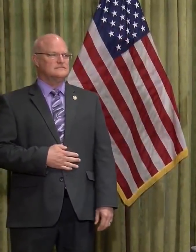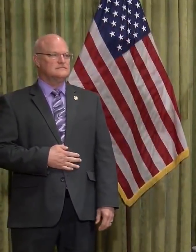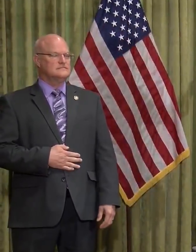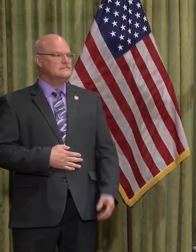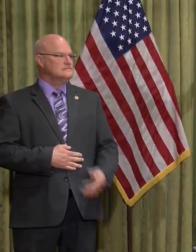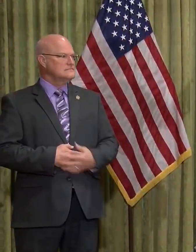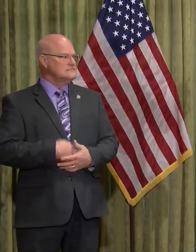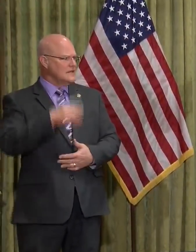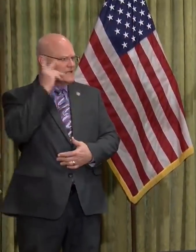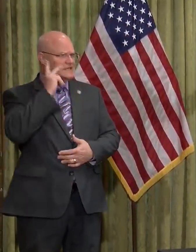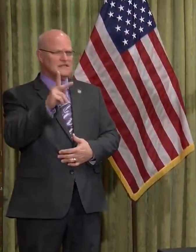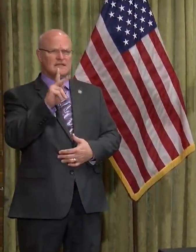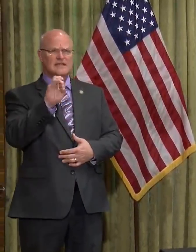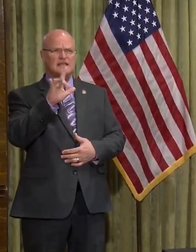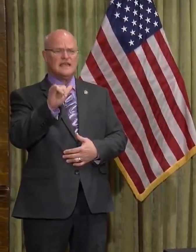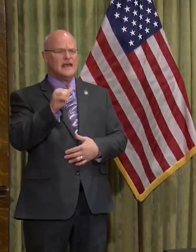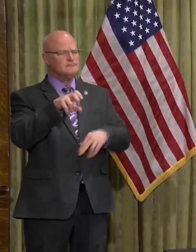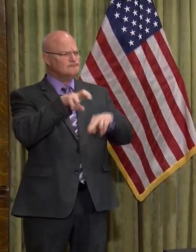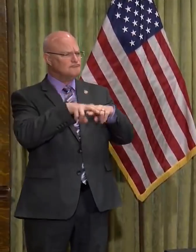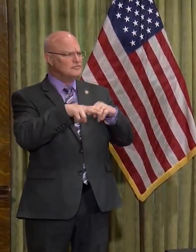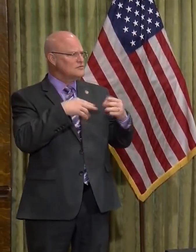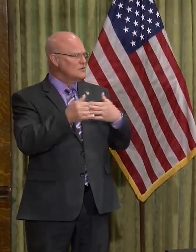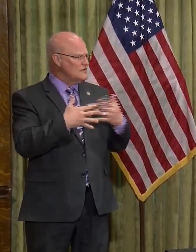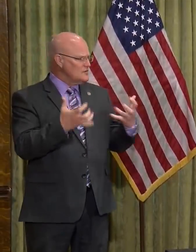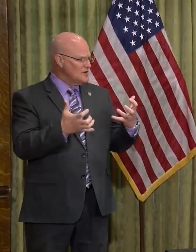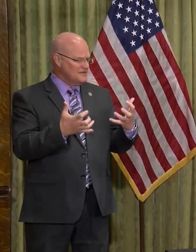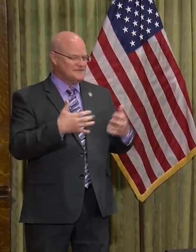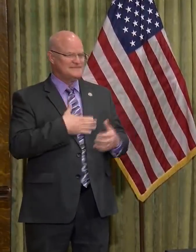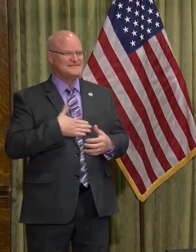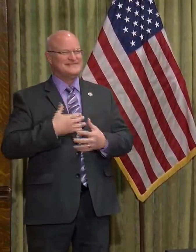Secretary Kelly, you can make yourself at home anywhere you want.